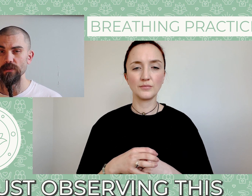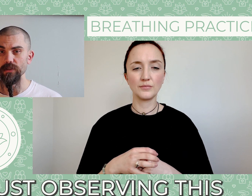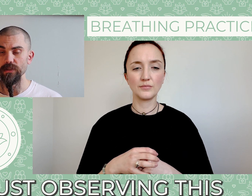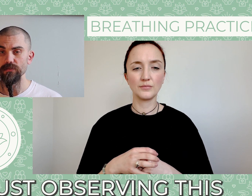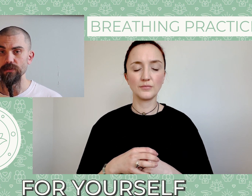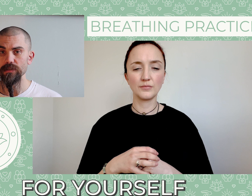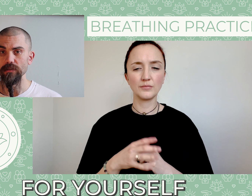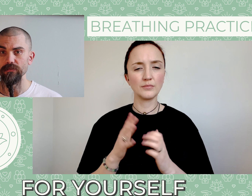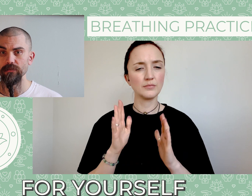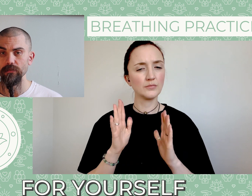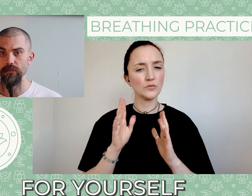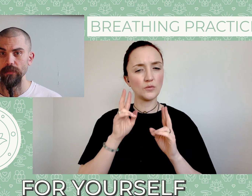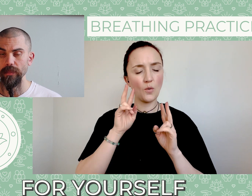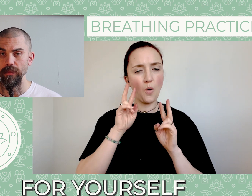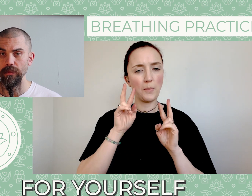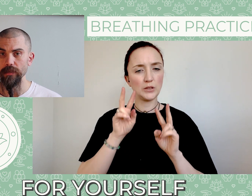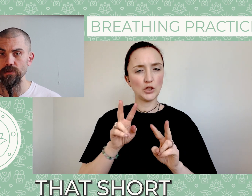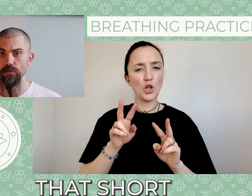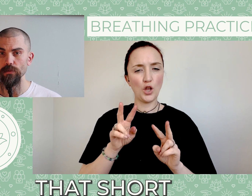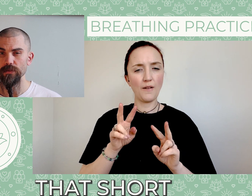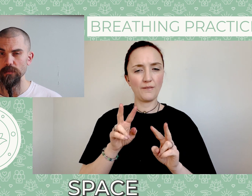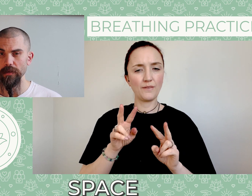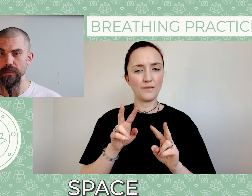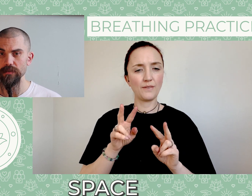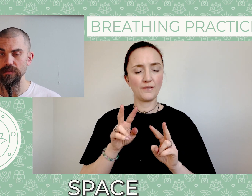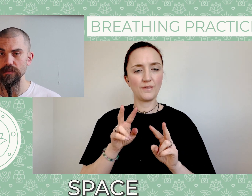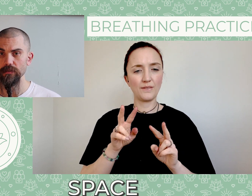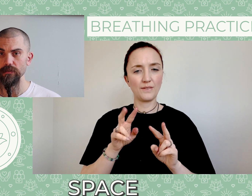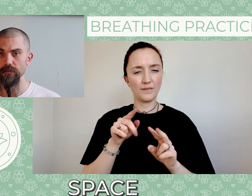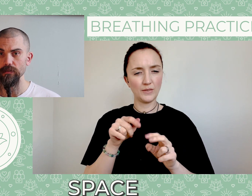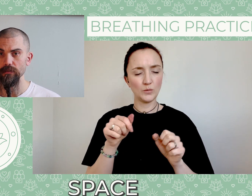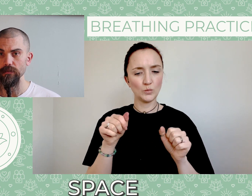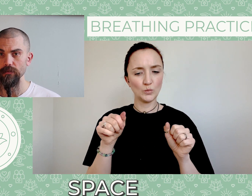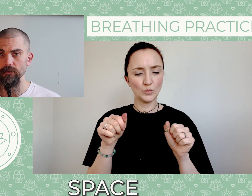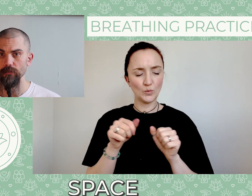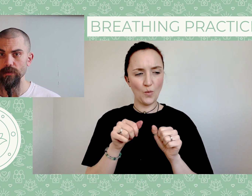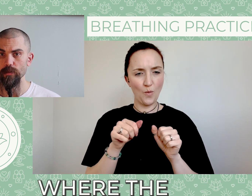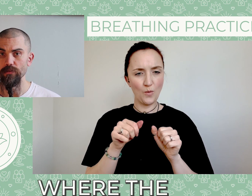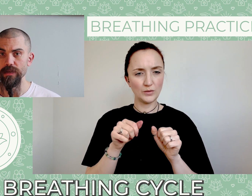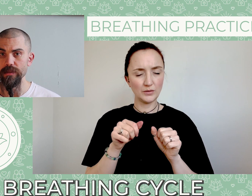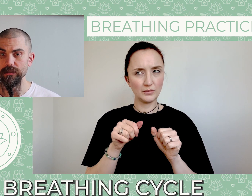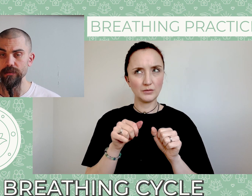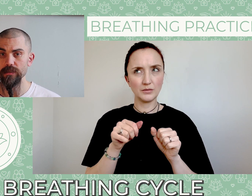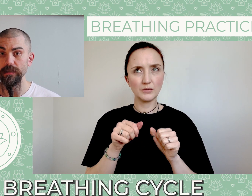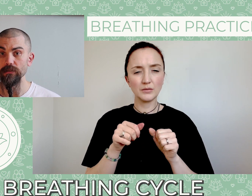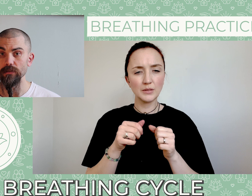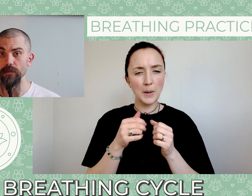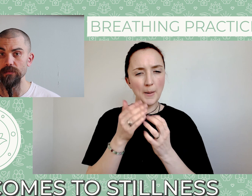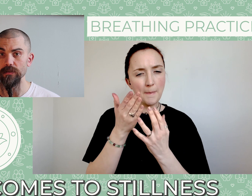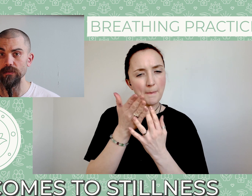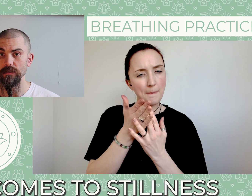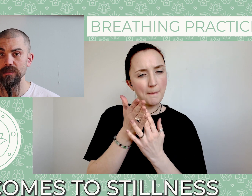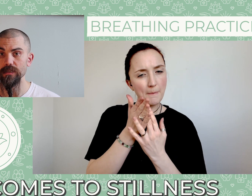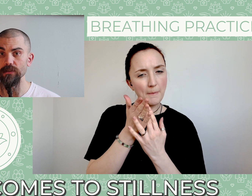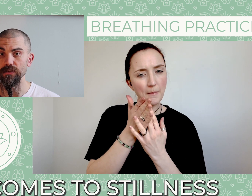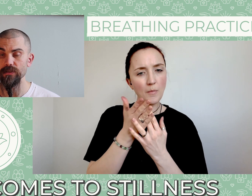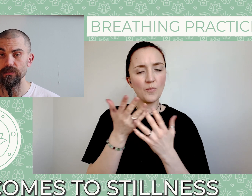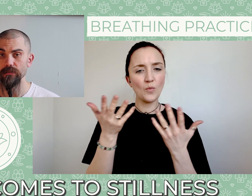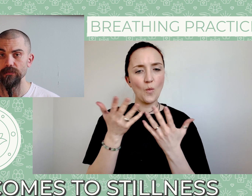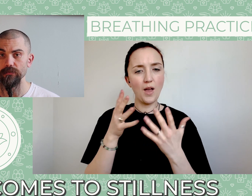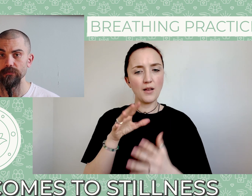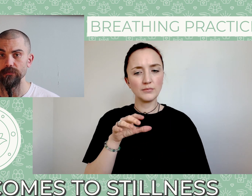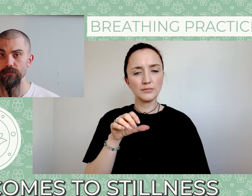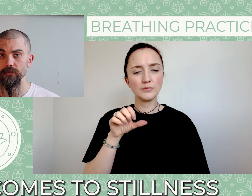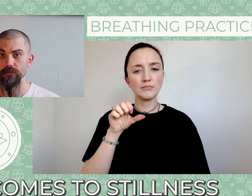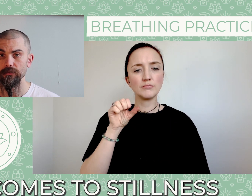Just observing this for yourself, that short space where the breathing cycle comes to